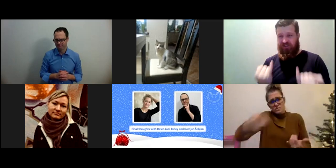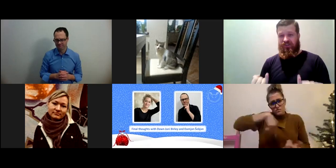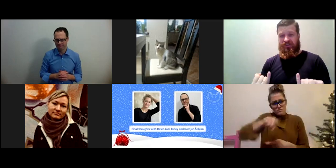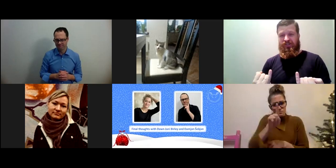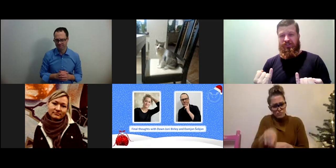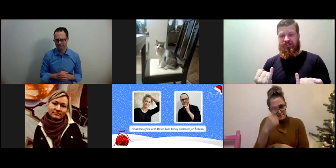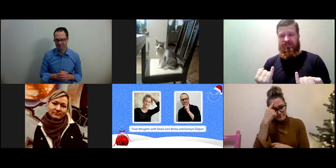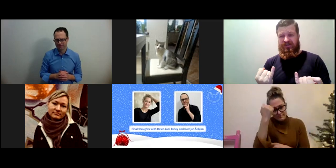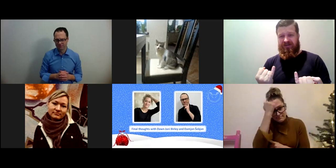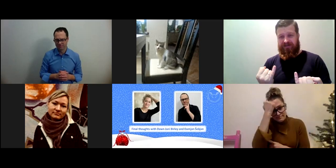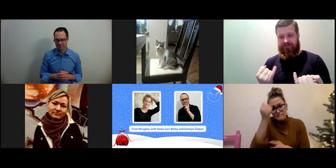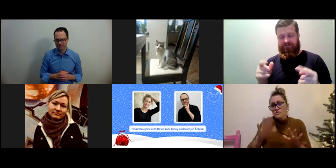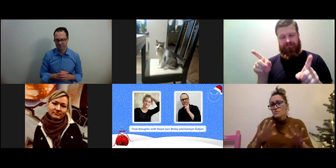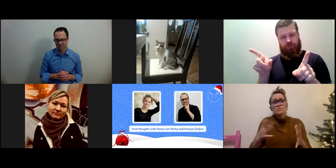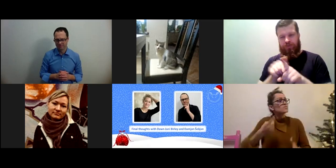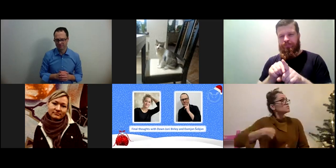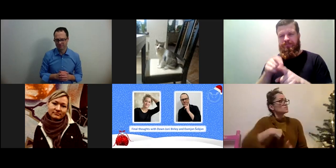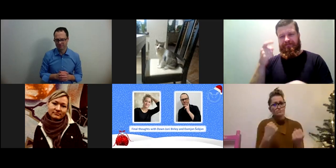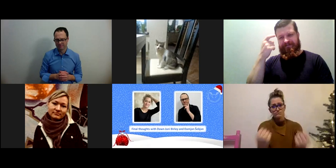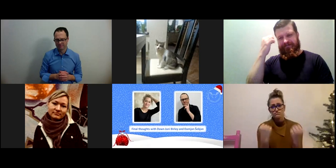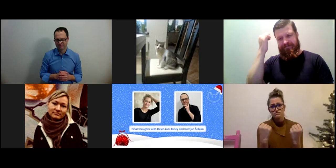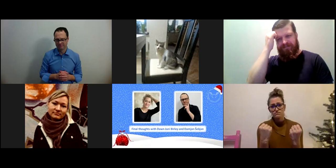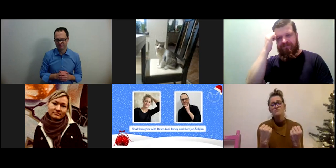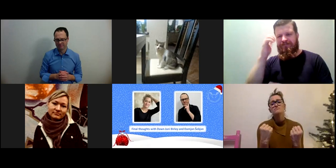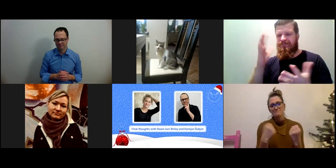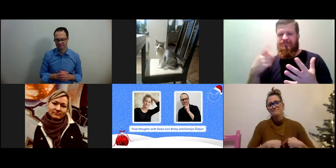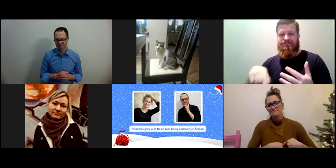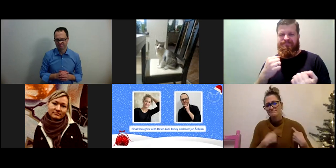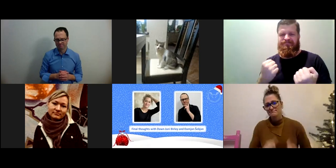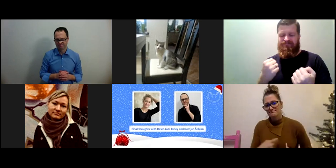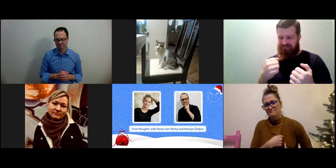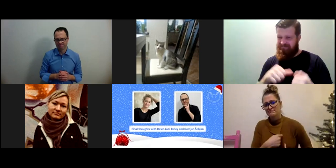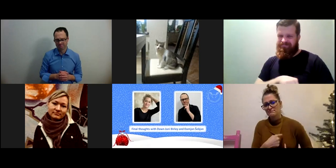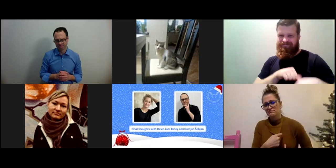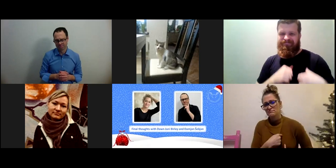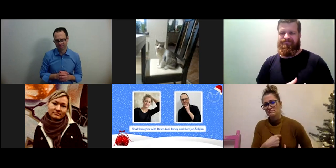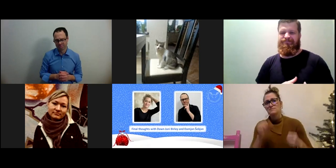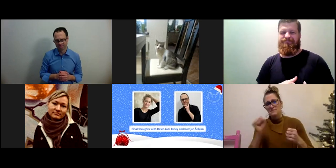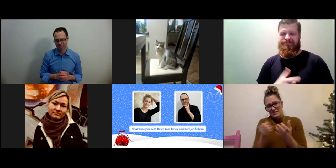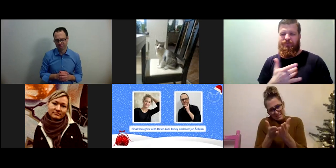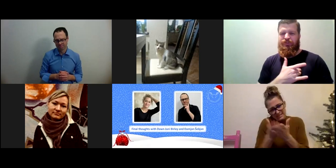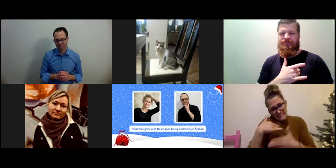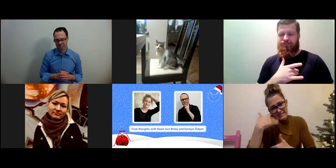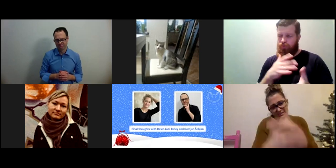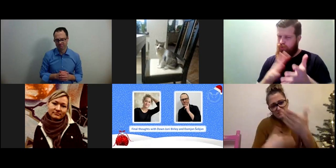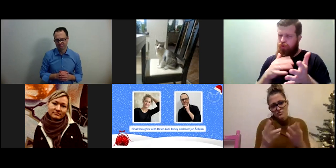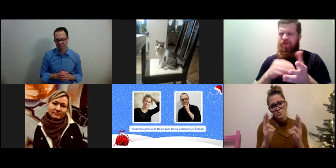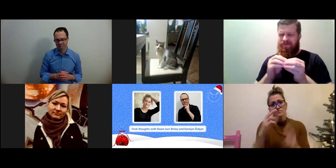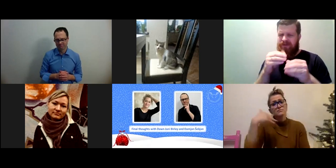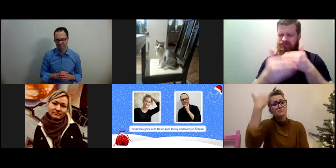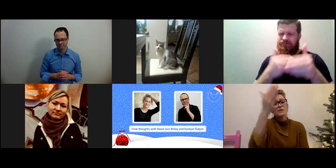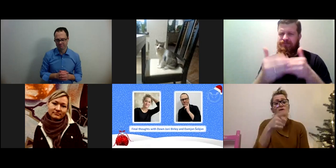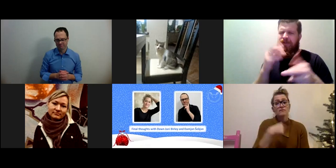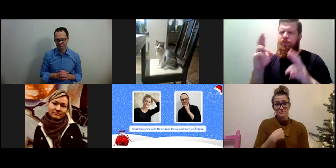to the deaf community that has been advocating for centuries. So it's really